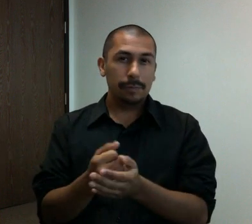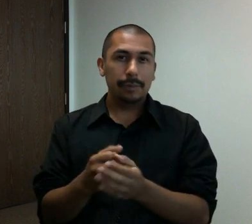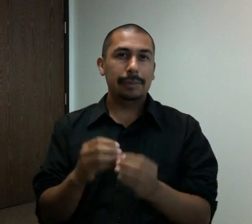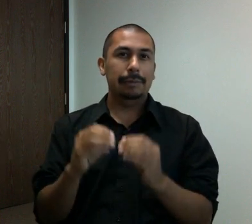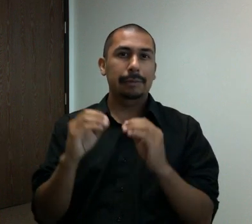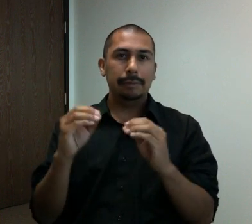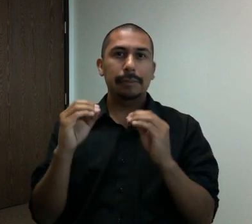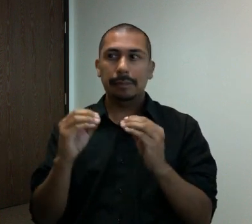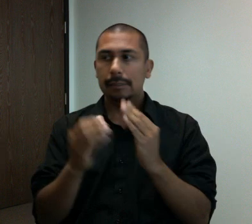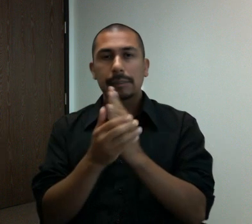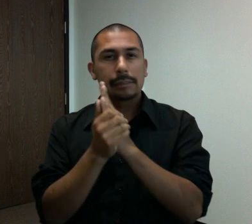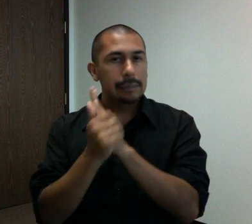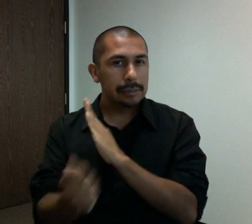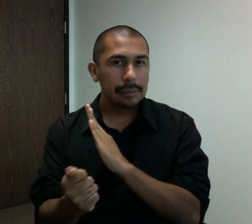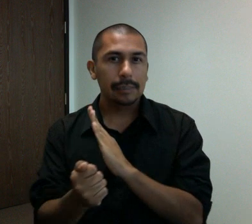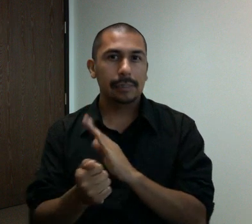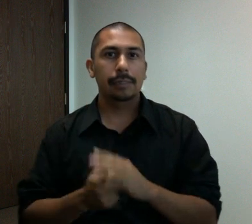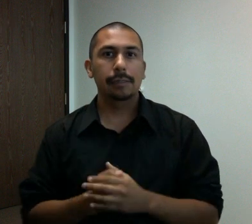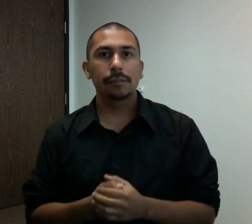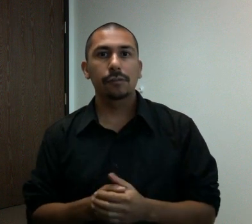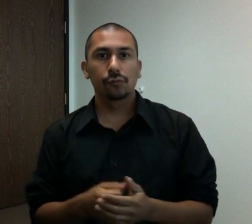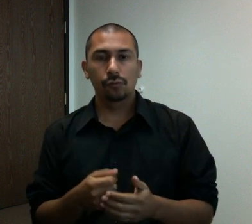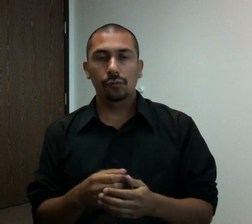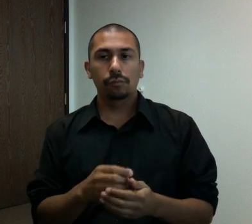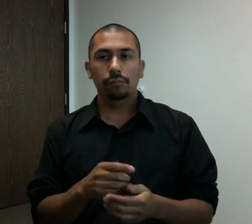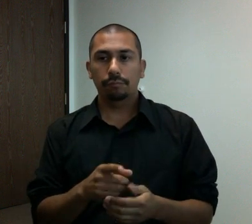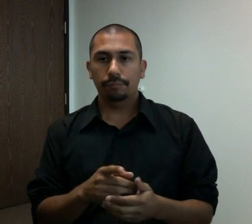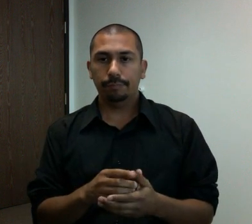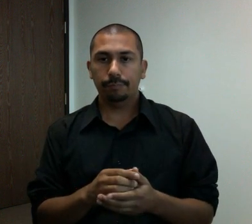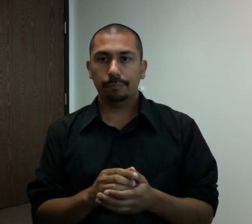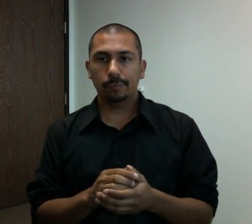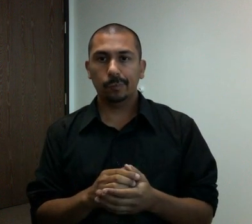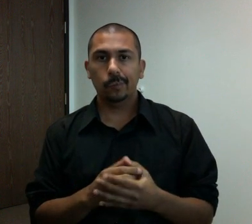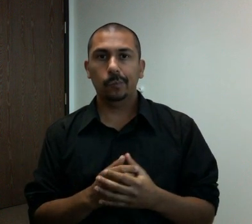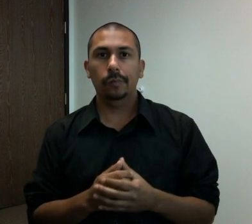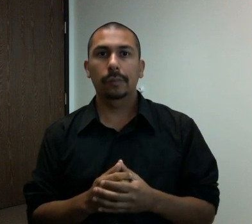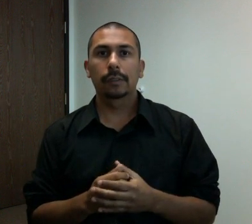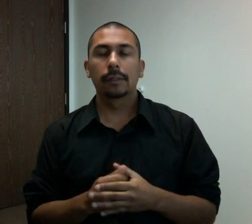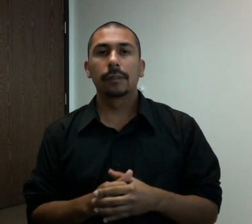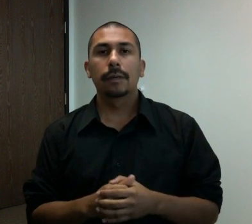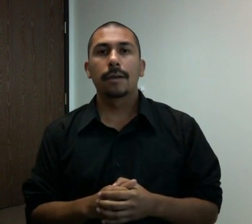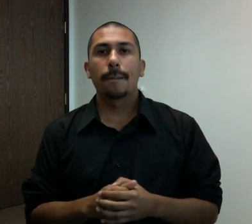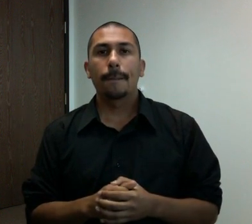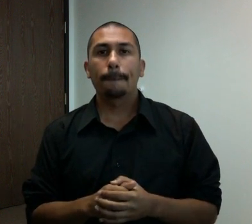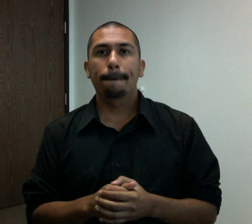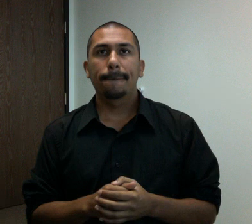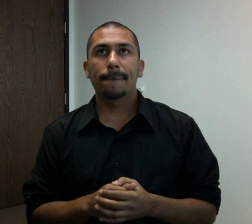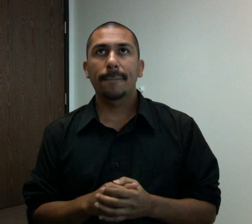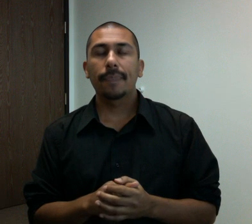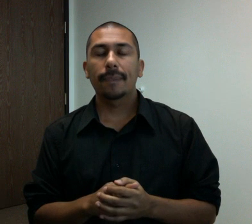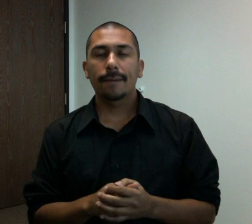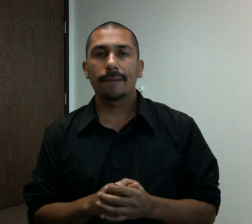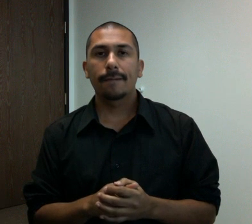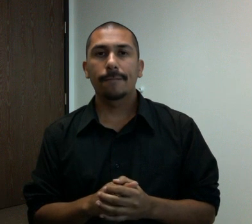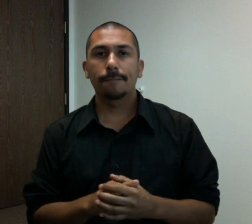there's the activity that kind of brings it into practice in a sort of academic way. Instead of